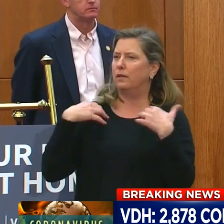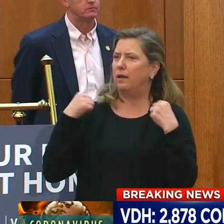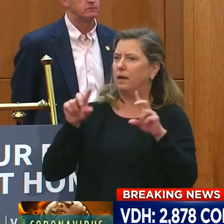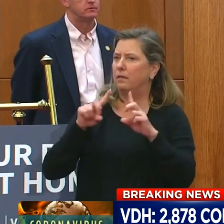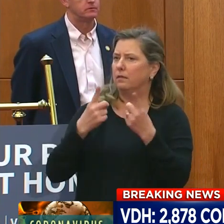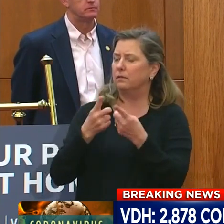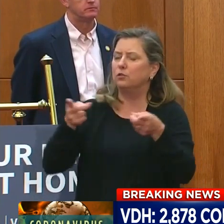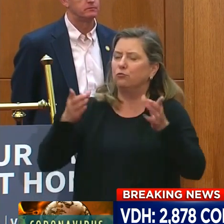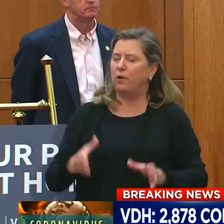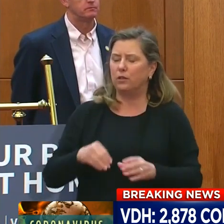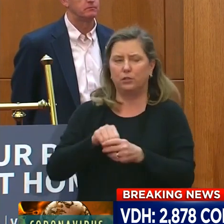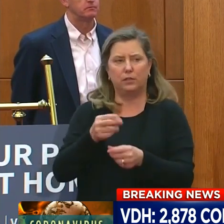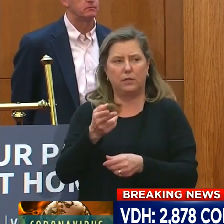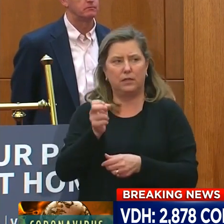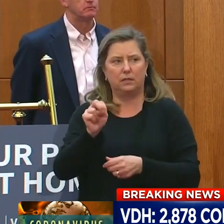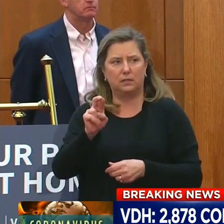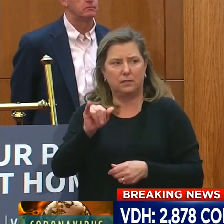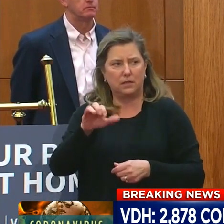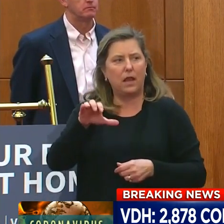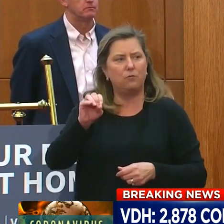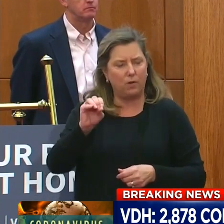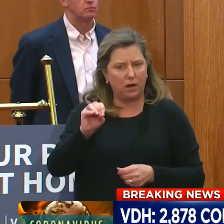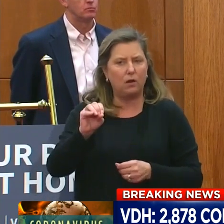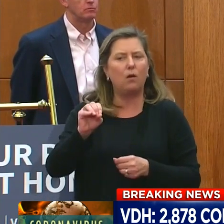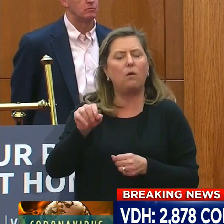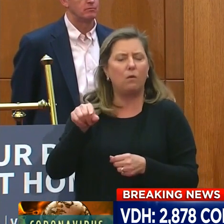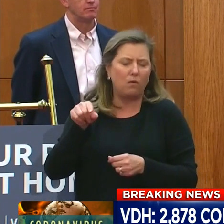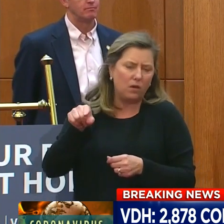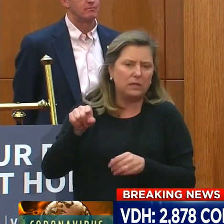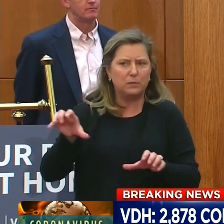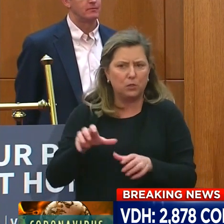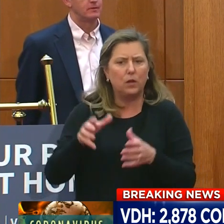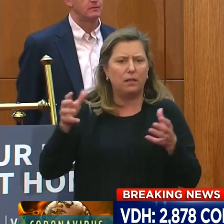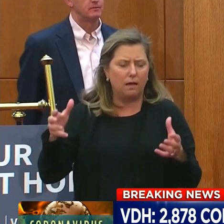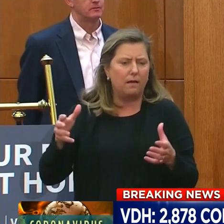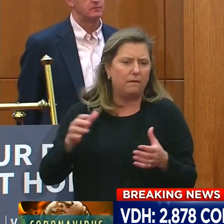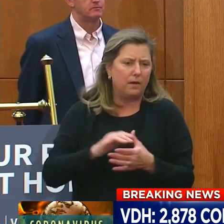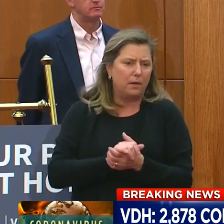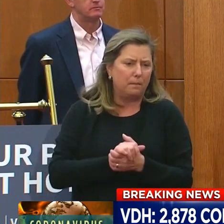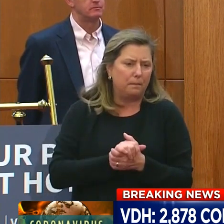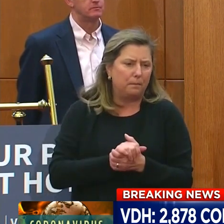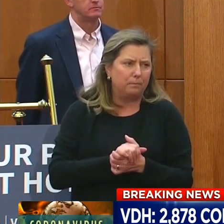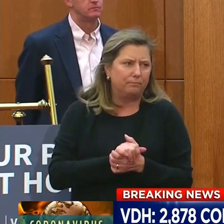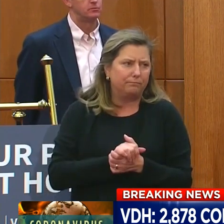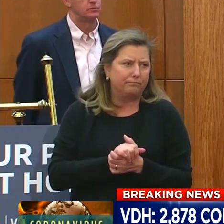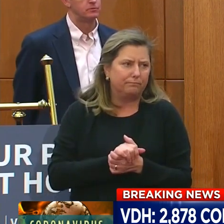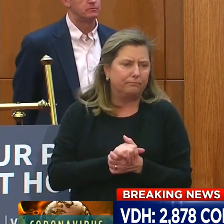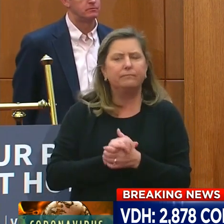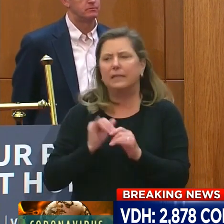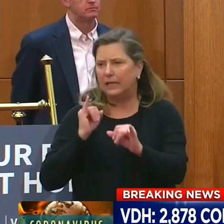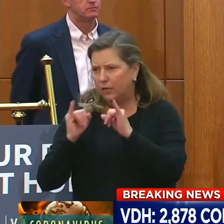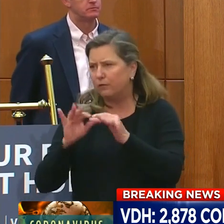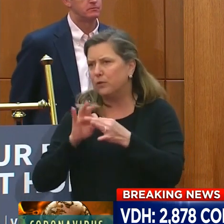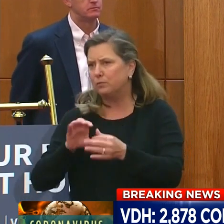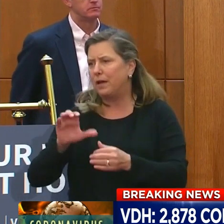Dr. Avula, who's been doing a lot of interviews about the Canterbury situation, he